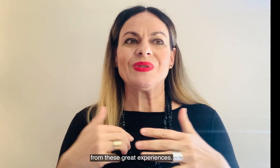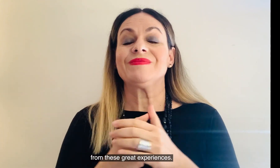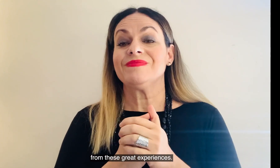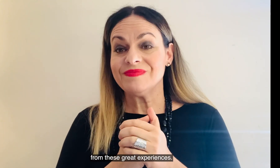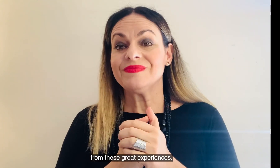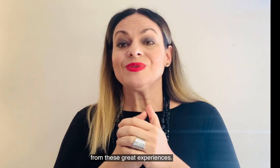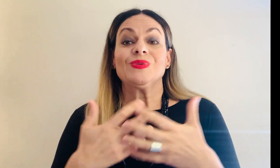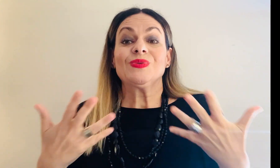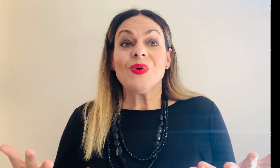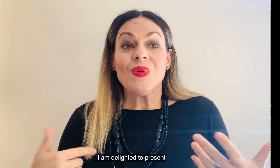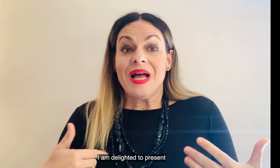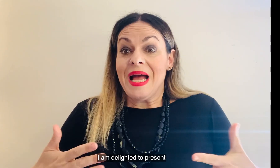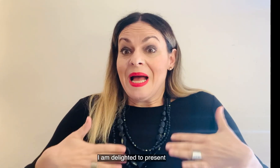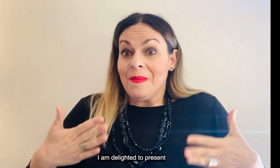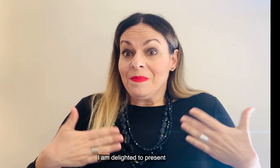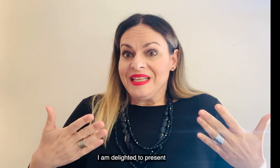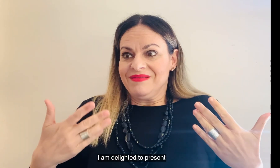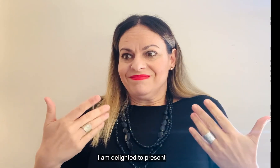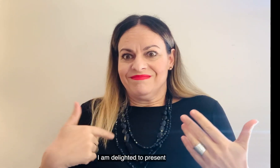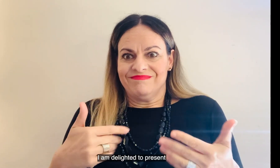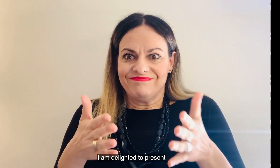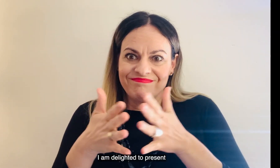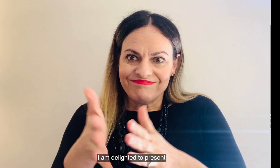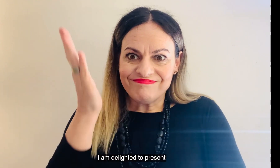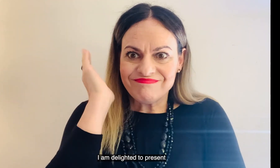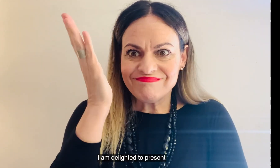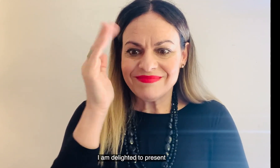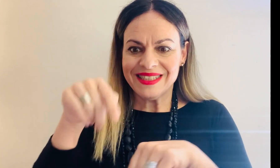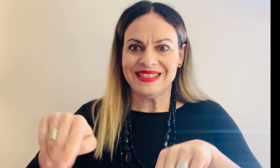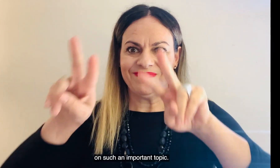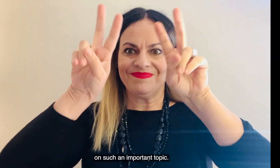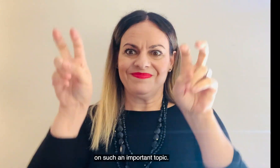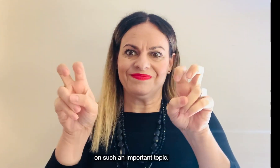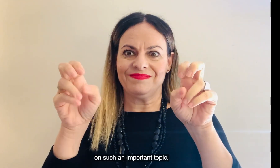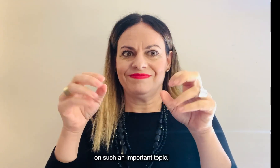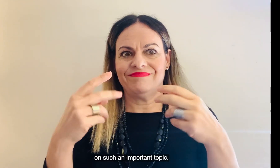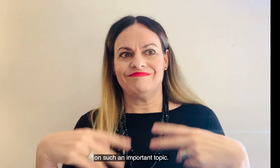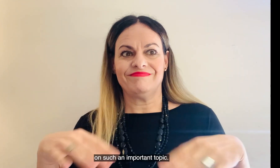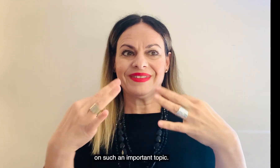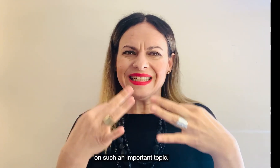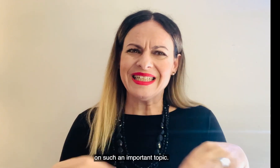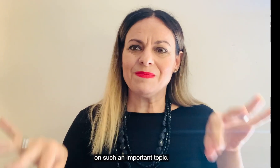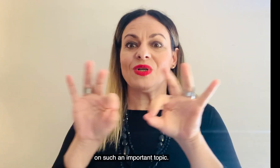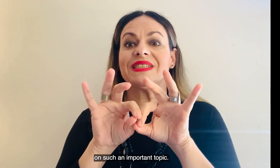from these great experiences. I am delighted to present on such an important topic.